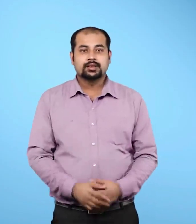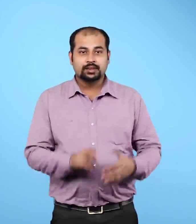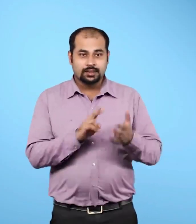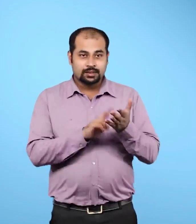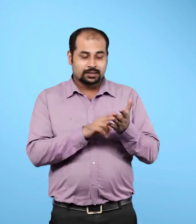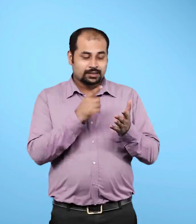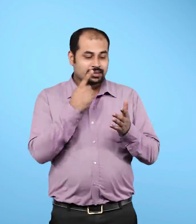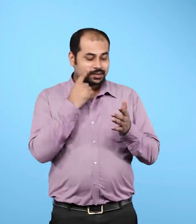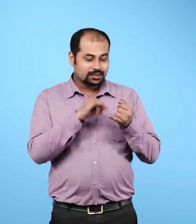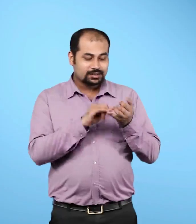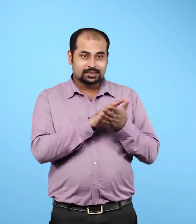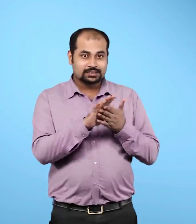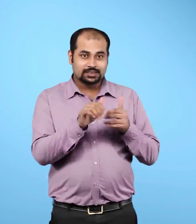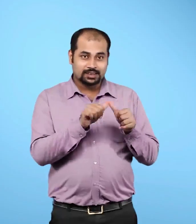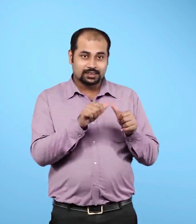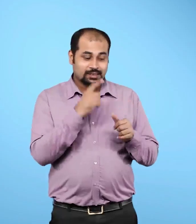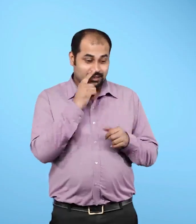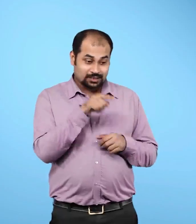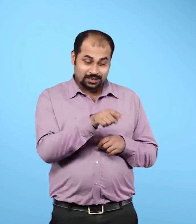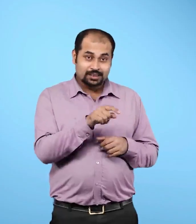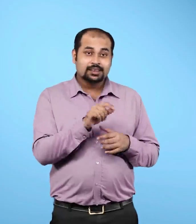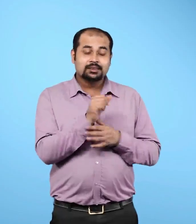How many more bangles does Nisha have?